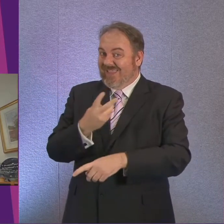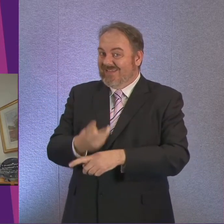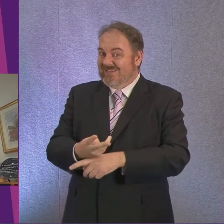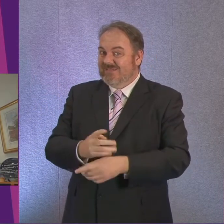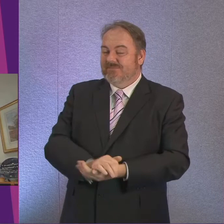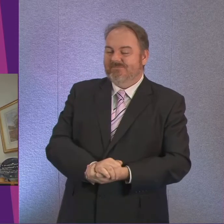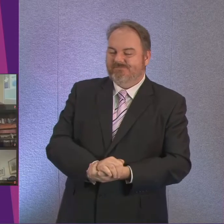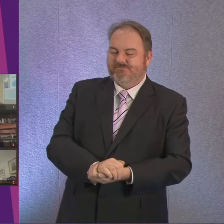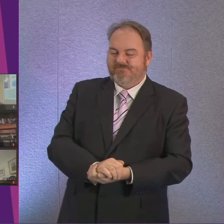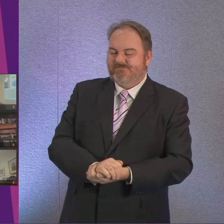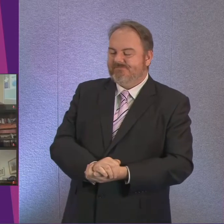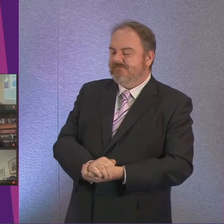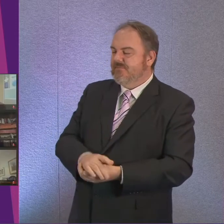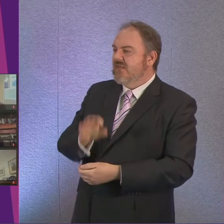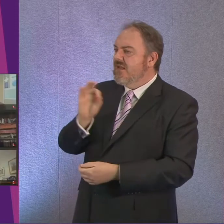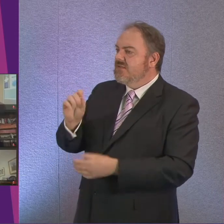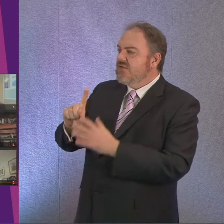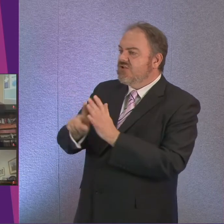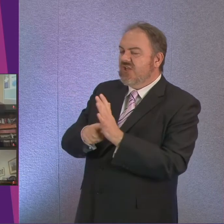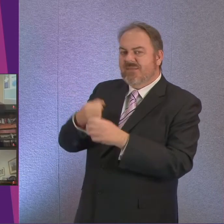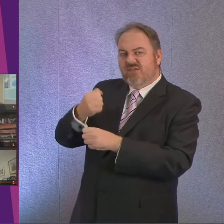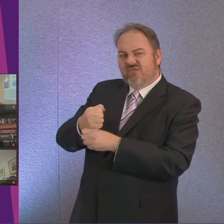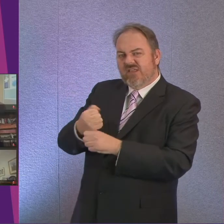very brief supplementary from Jamie Green.